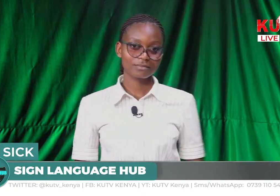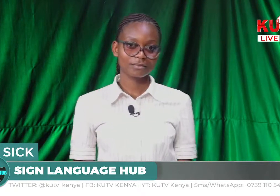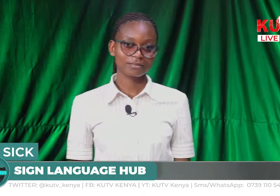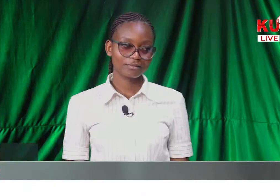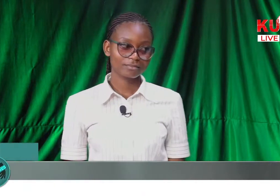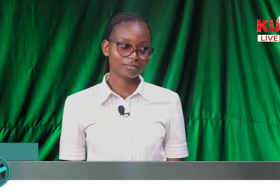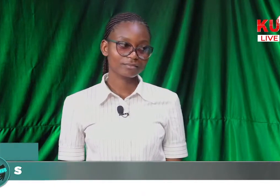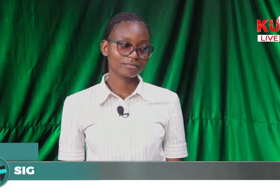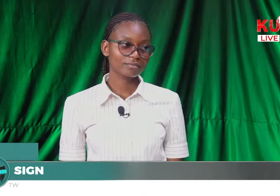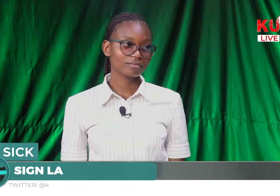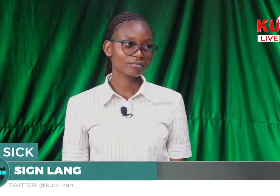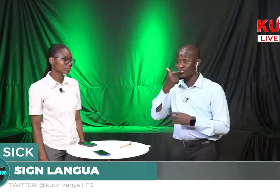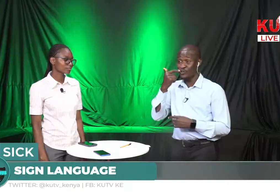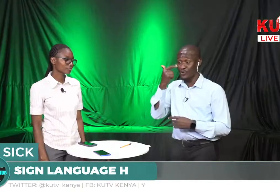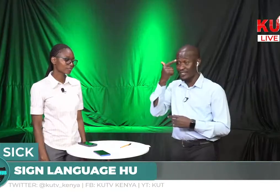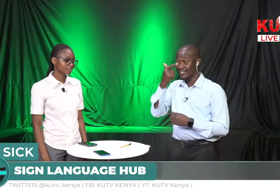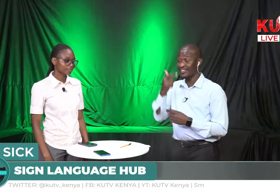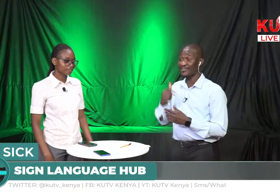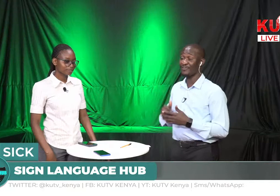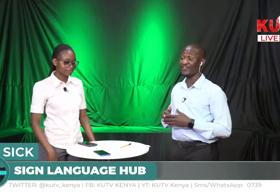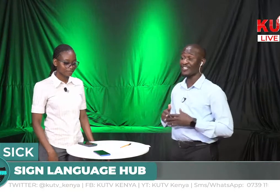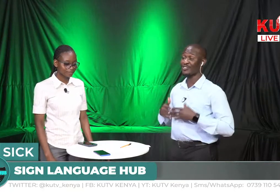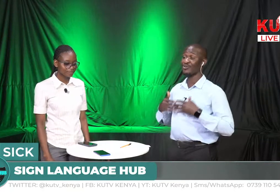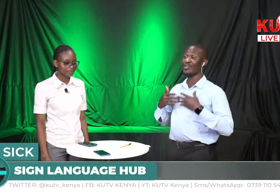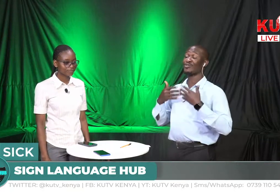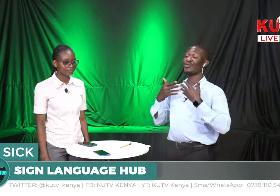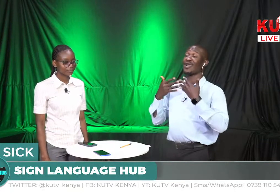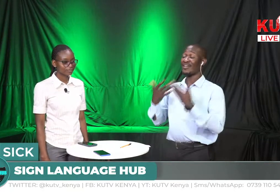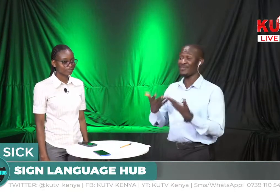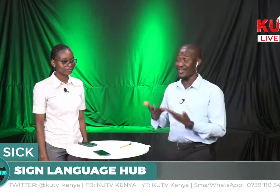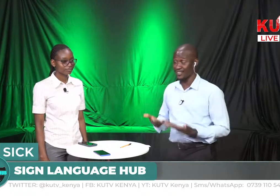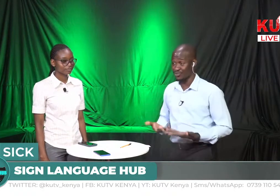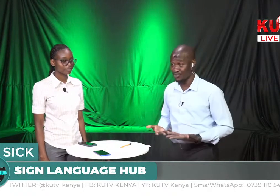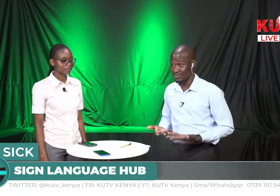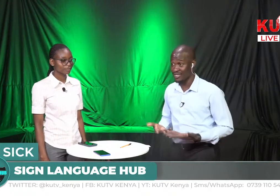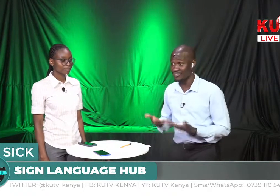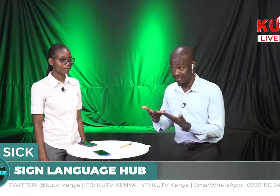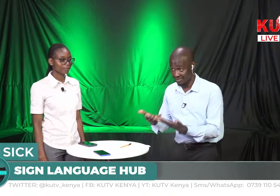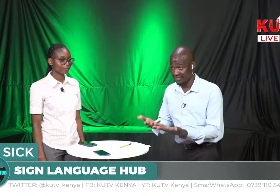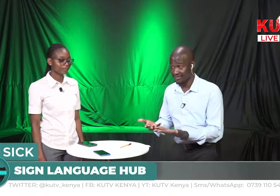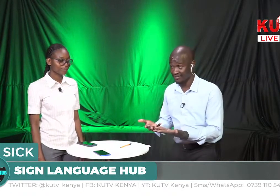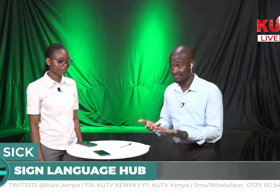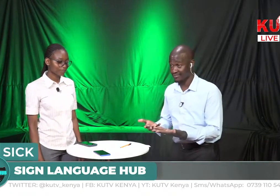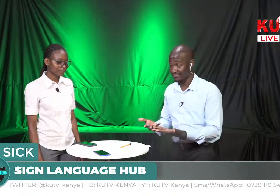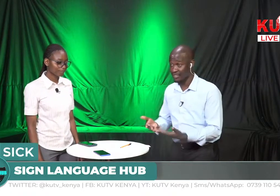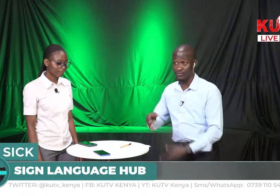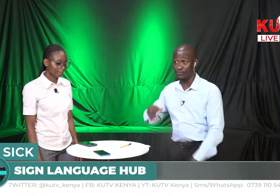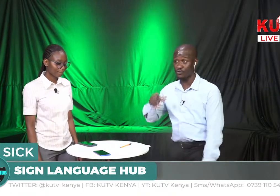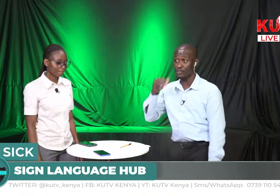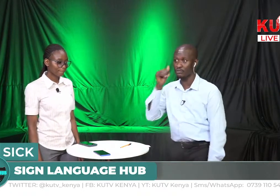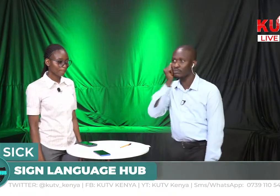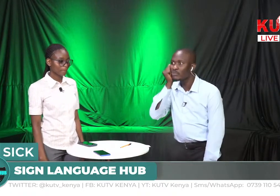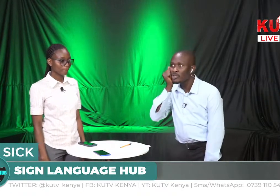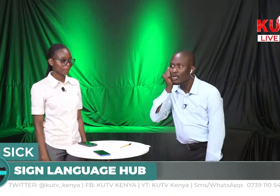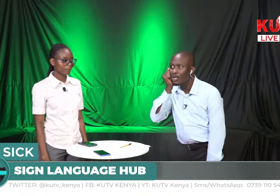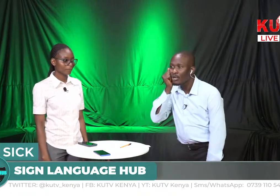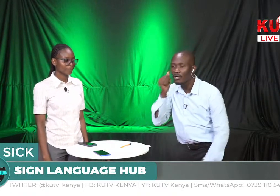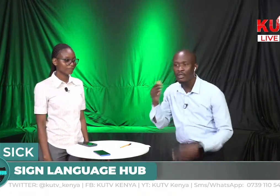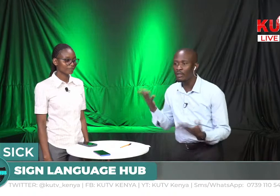Sick. You have to show it in your face so that you can be understood that you are sick. But if you do it sick, nobody